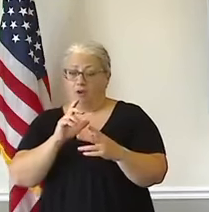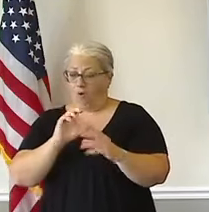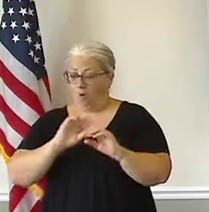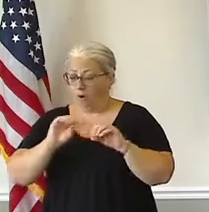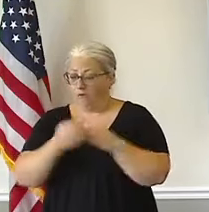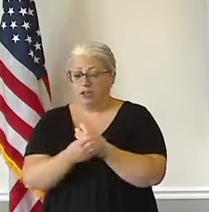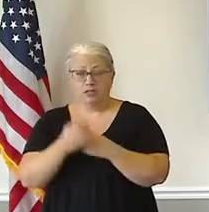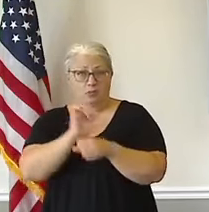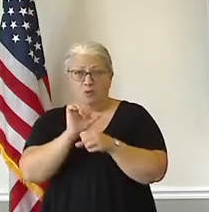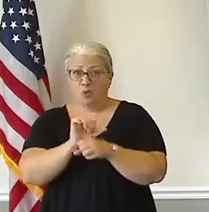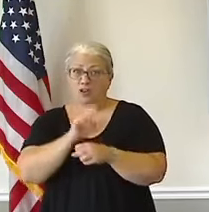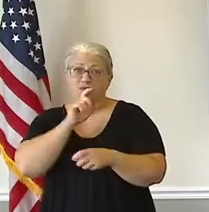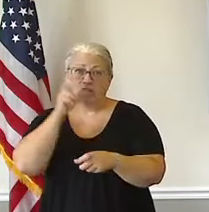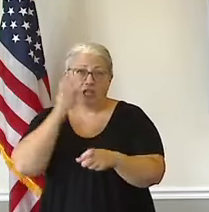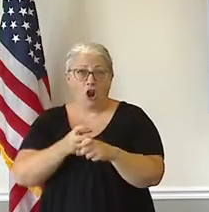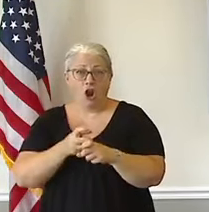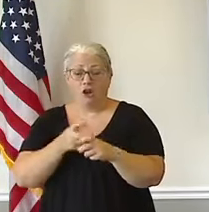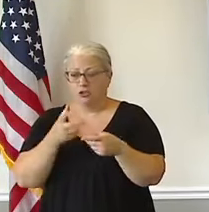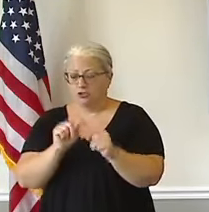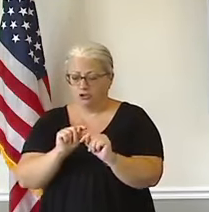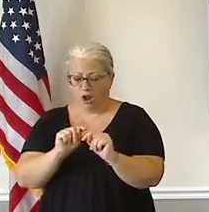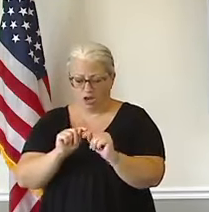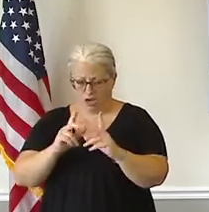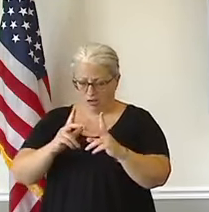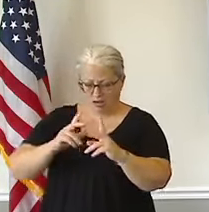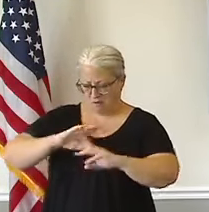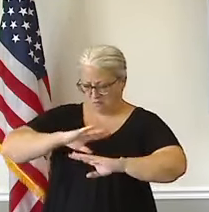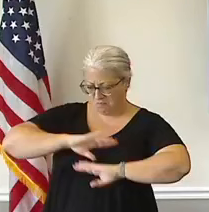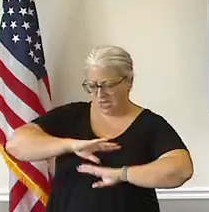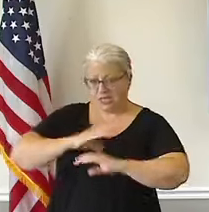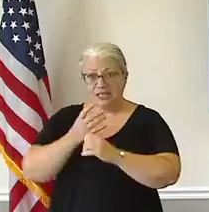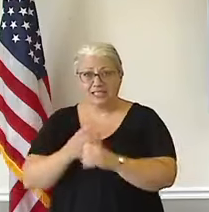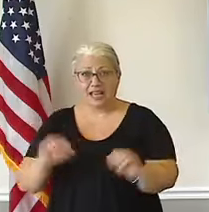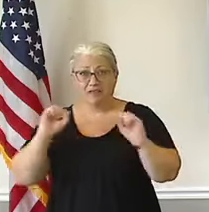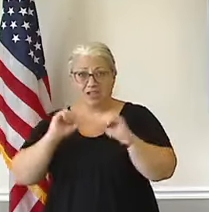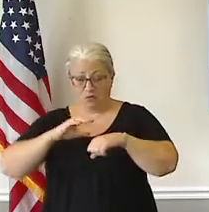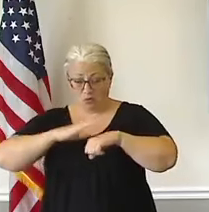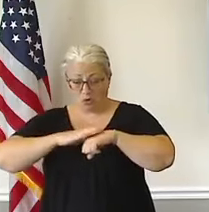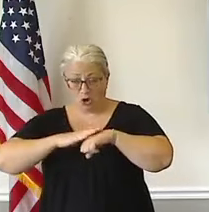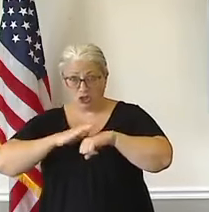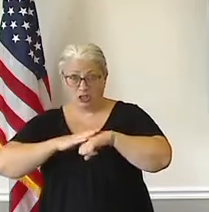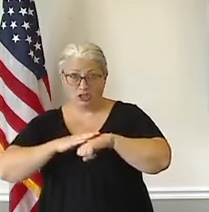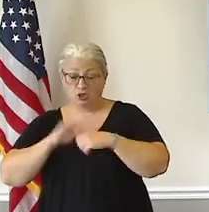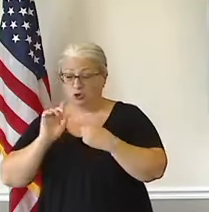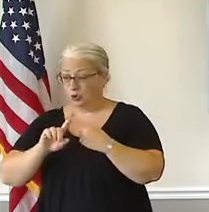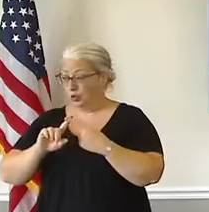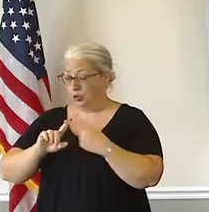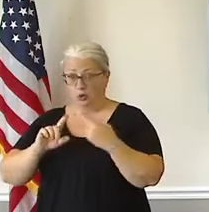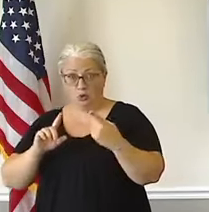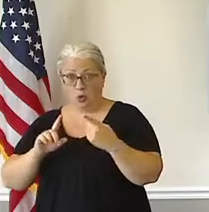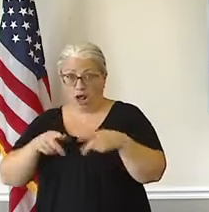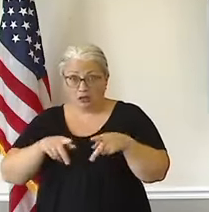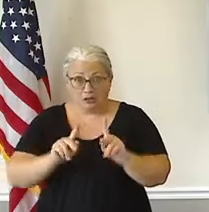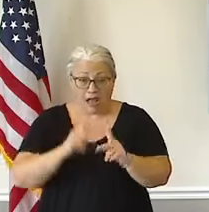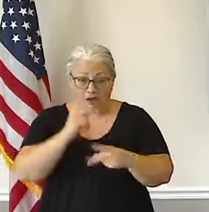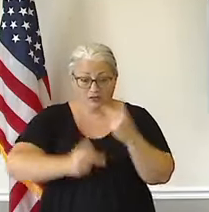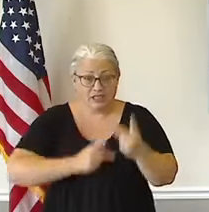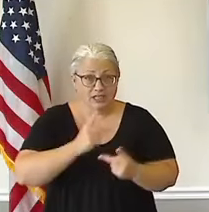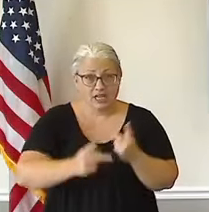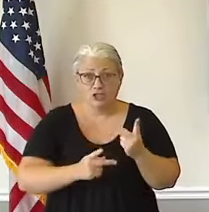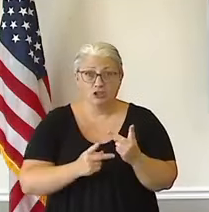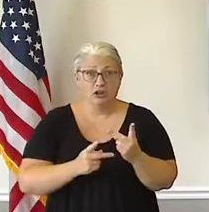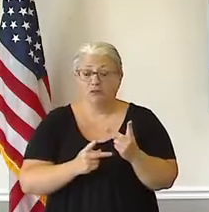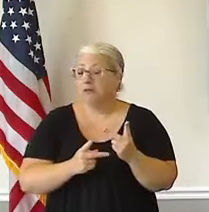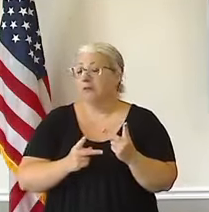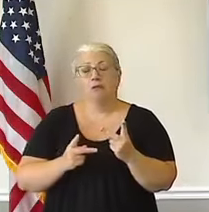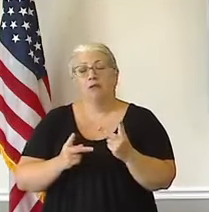weeks to try to meet the safety precautions necessary to advance and have visitation. They have not yet gotten state